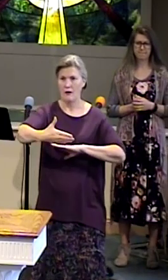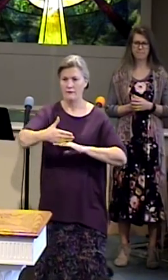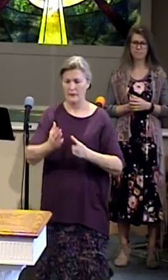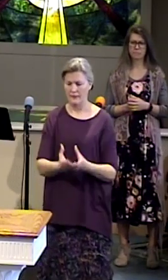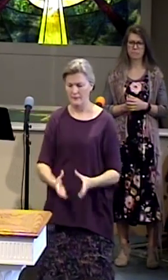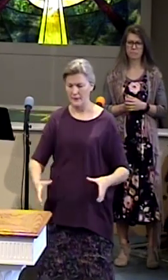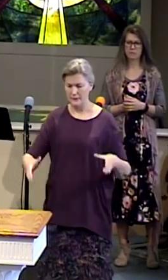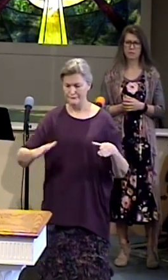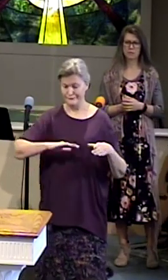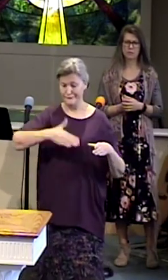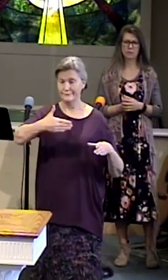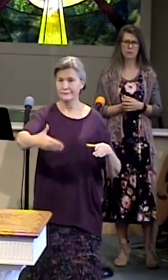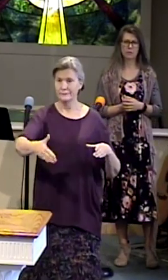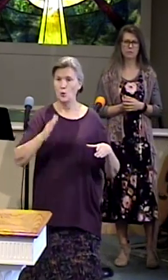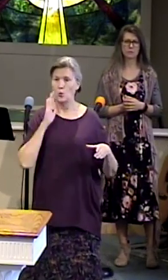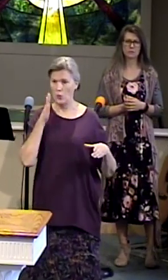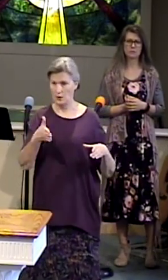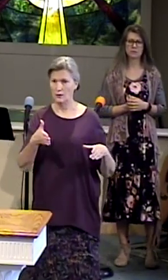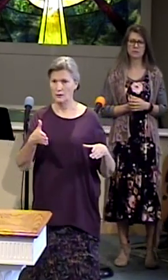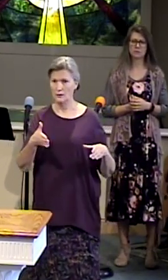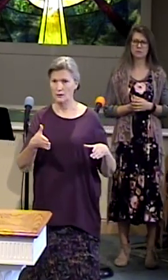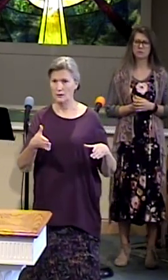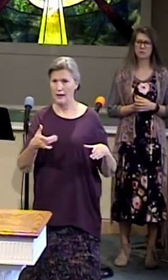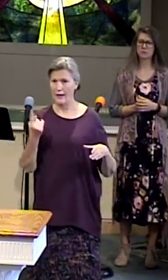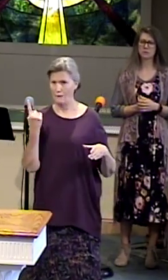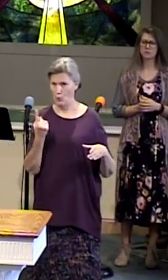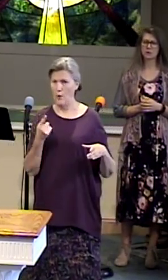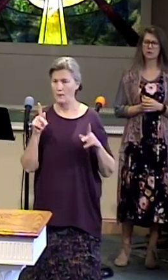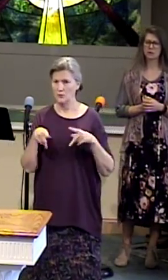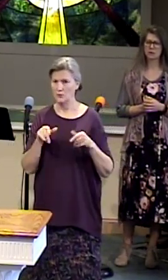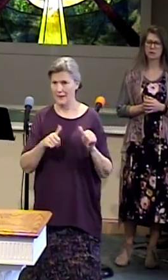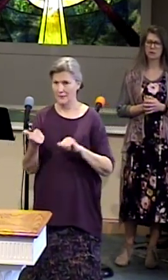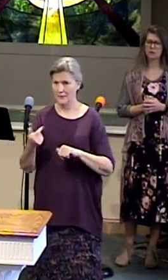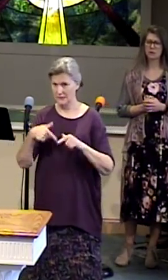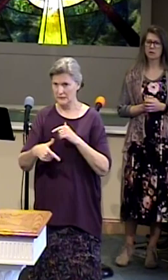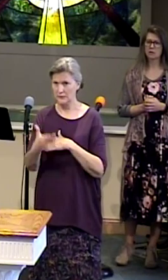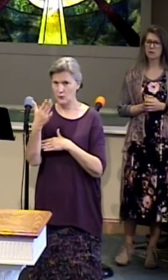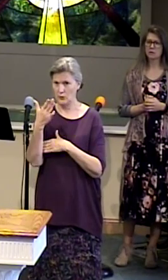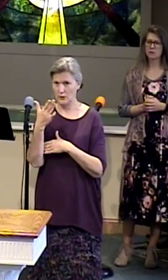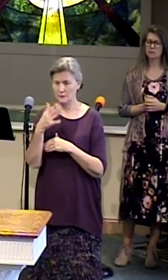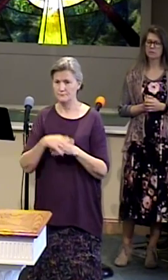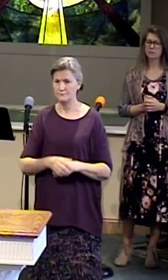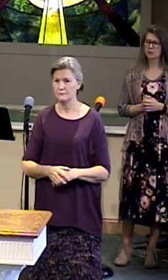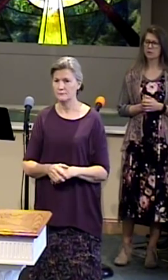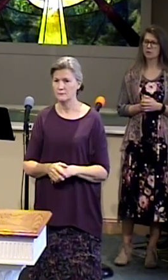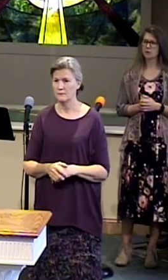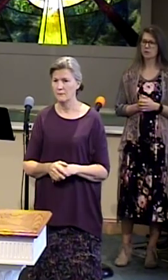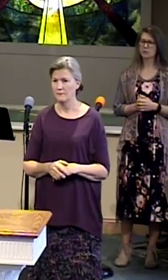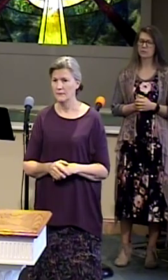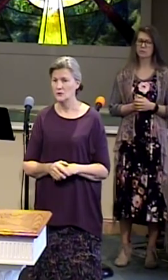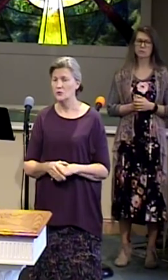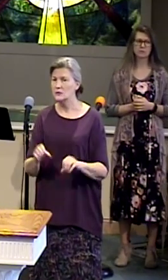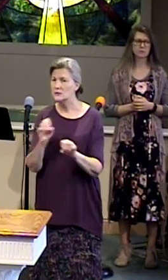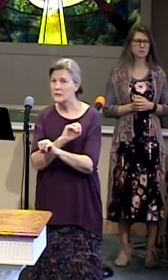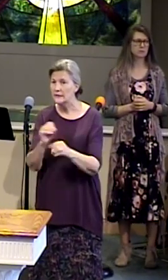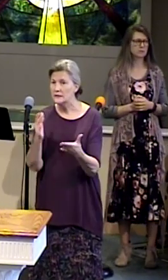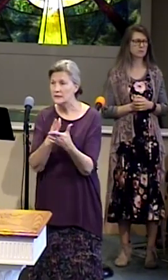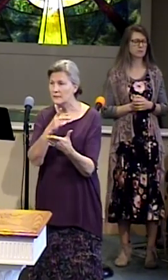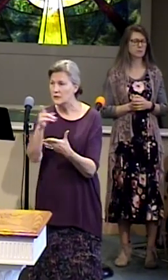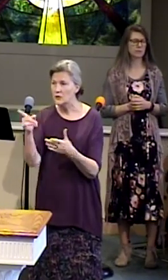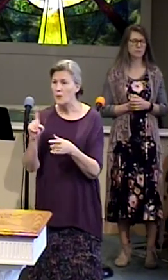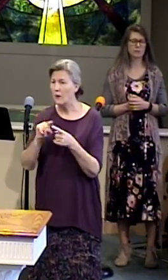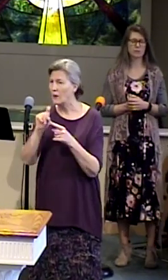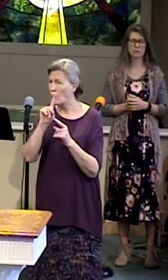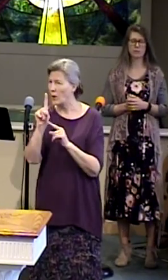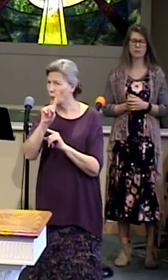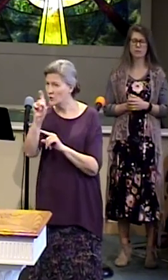nothing hindering you. The only question is, do you believe in Jesus with all of your heart? With